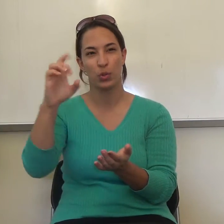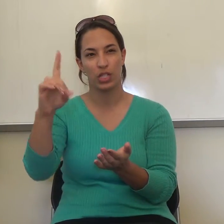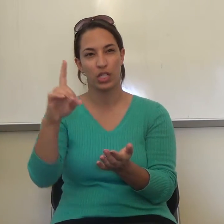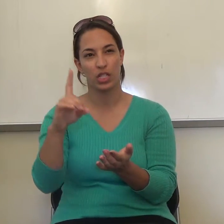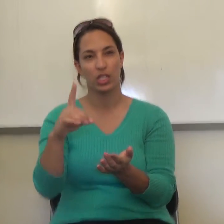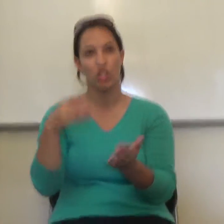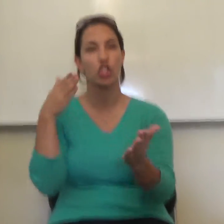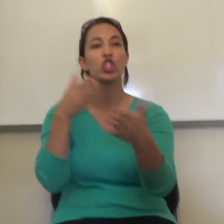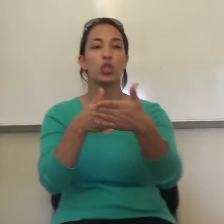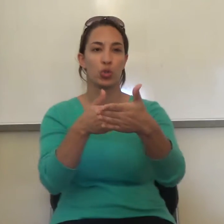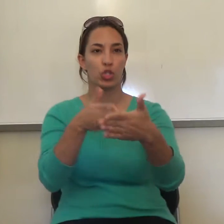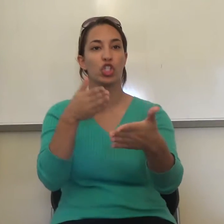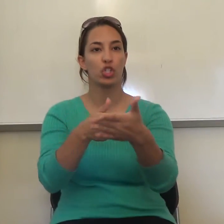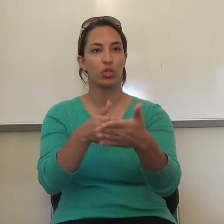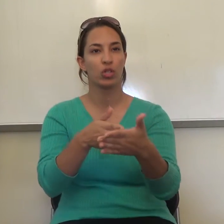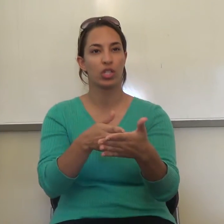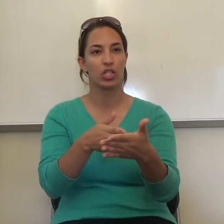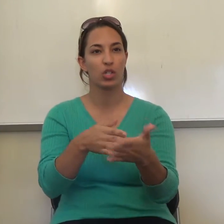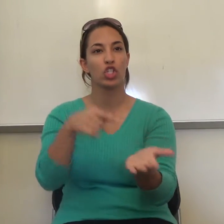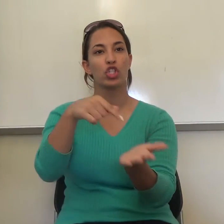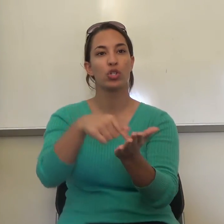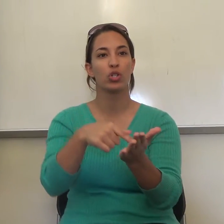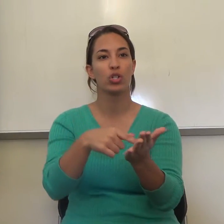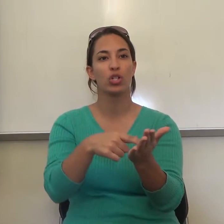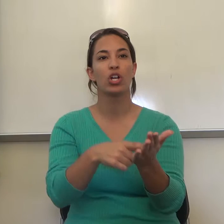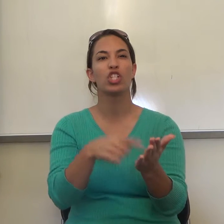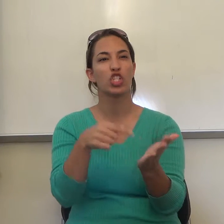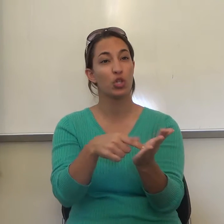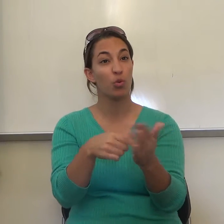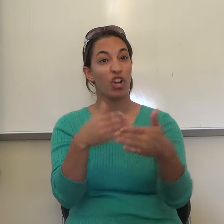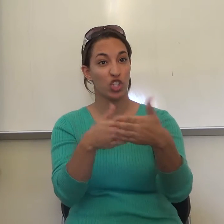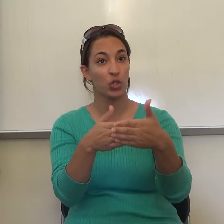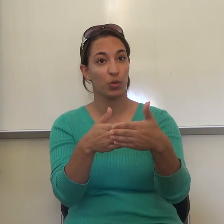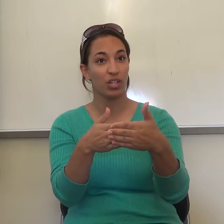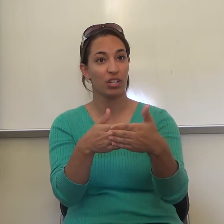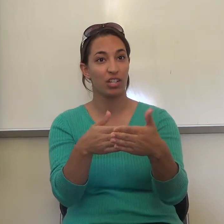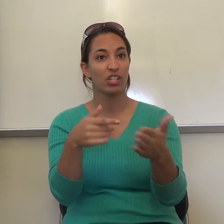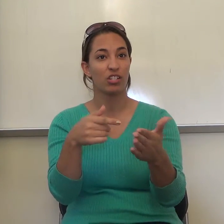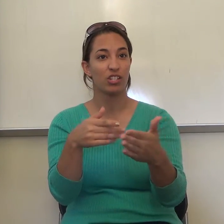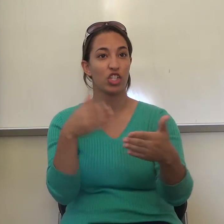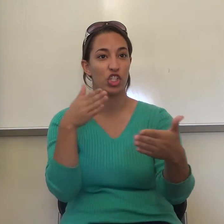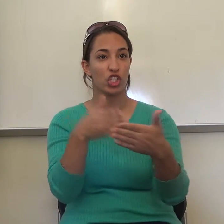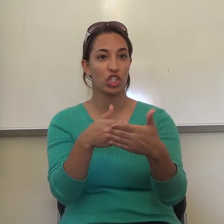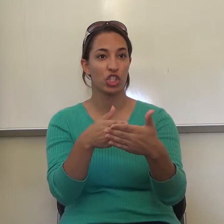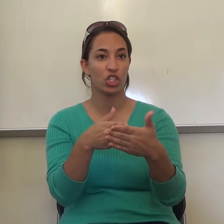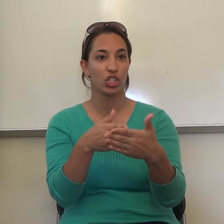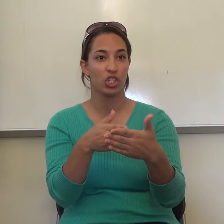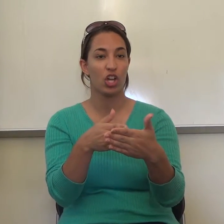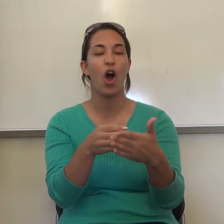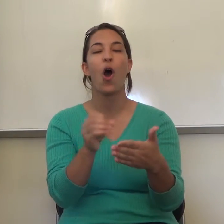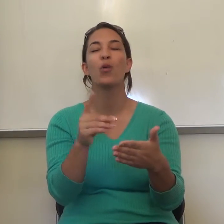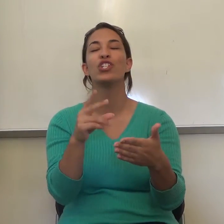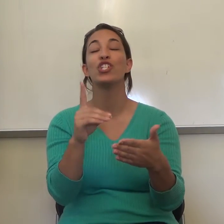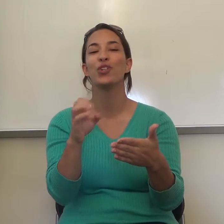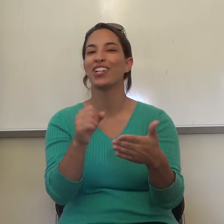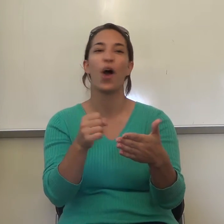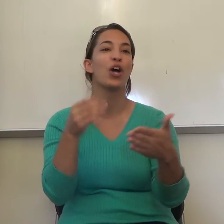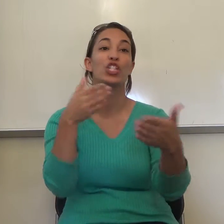let's look at sentence number 5 and see if that says the same thing.